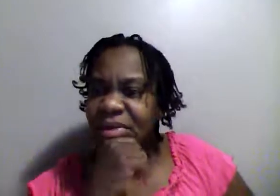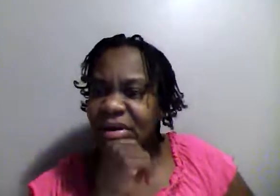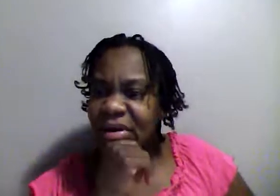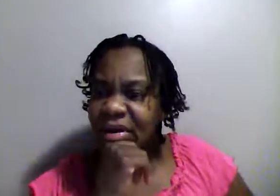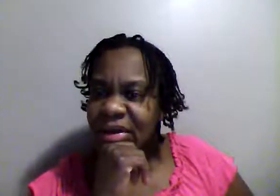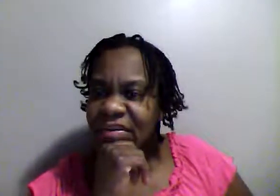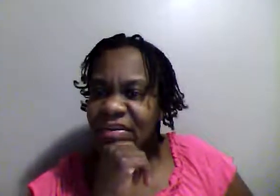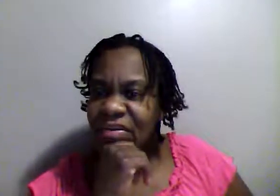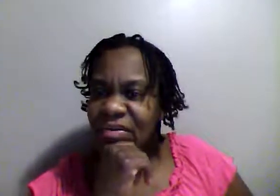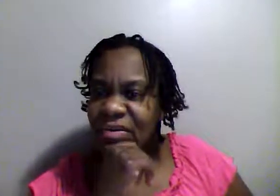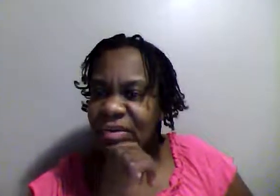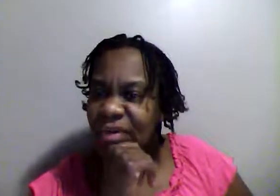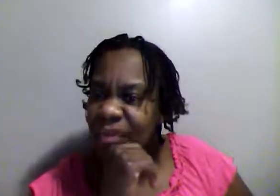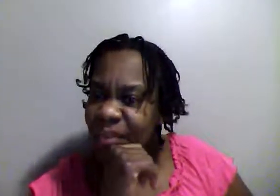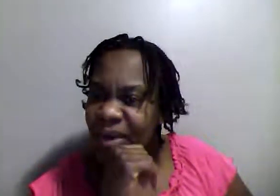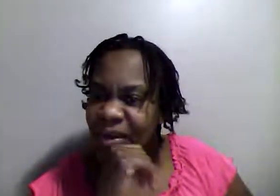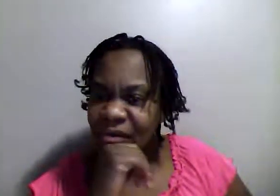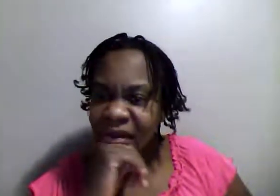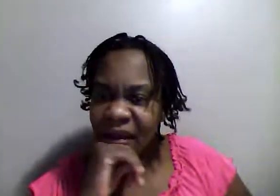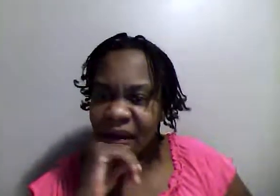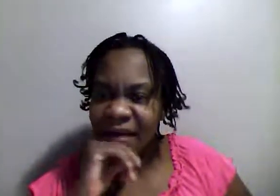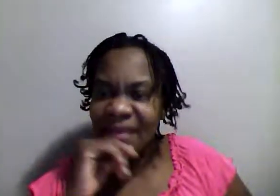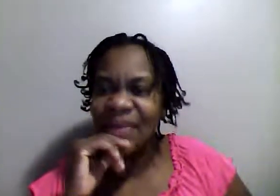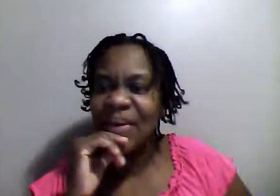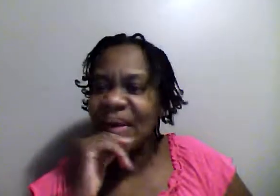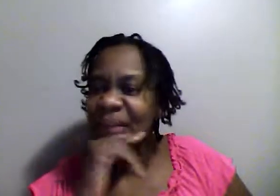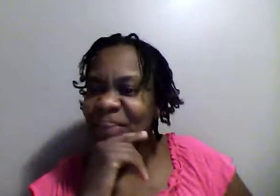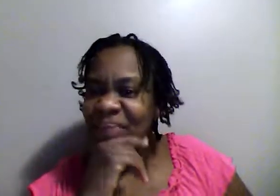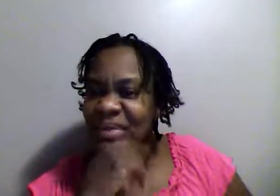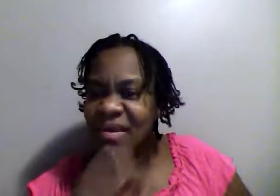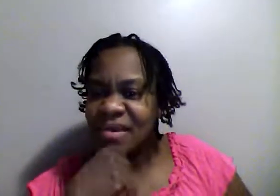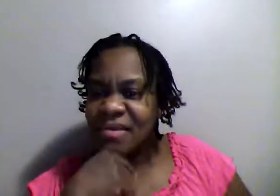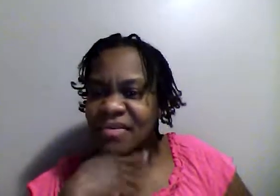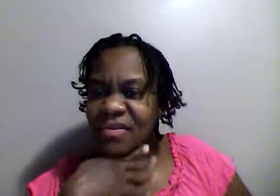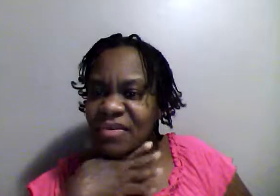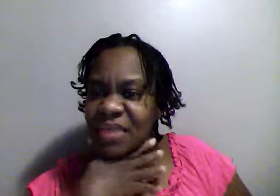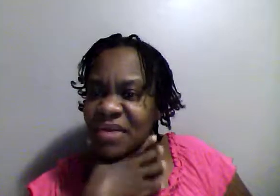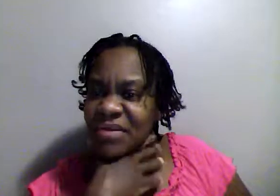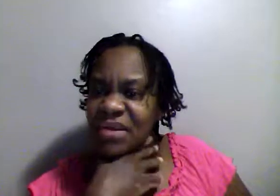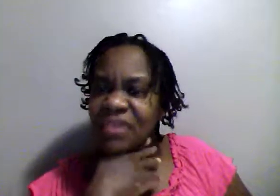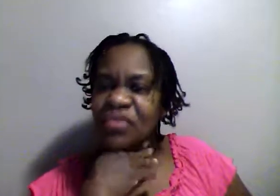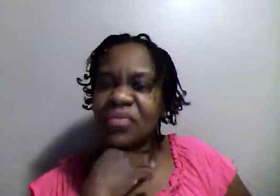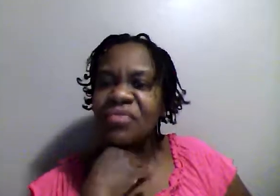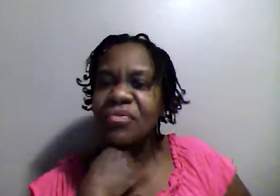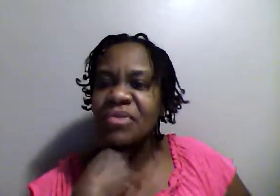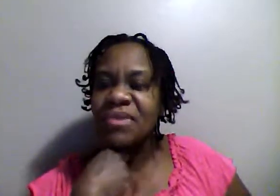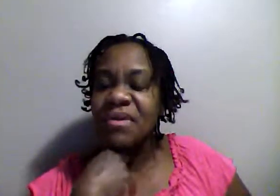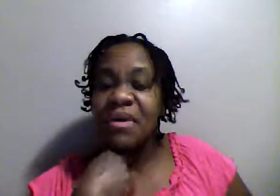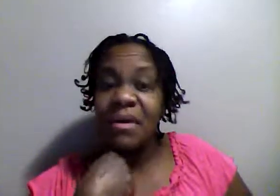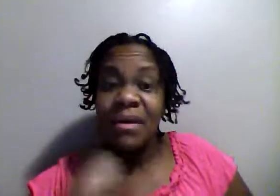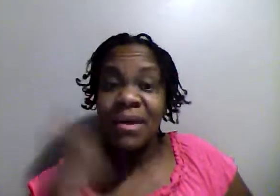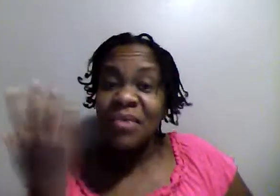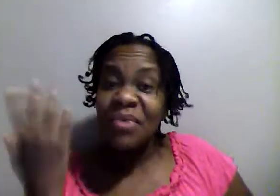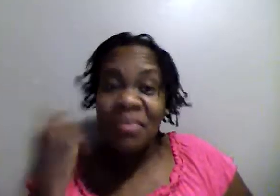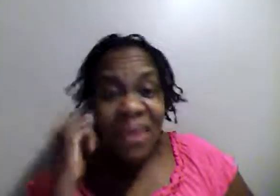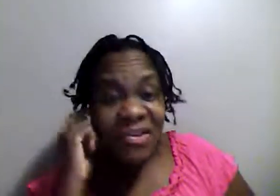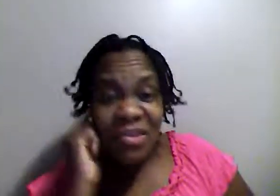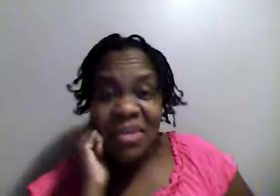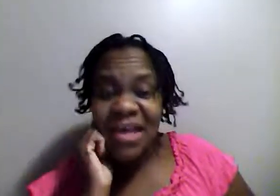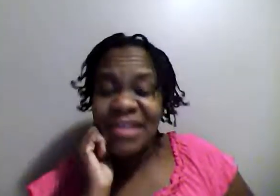They're easy to grow. I agree. Okay. So tomatoes are superfruits. It would appear so, because if